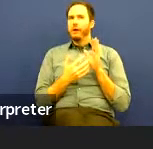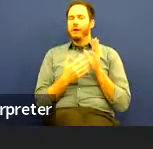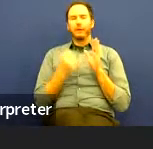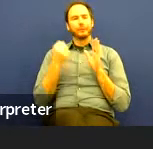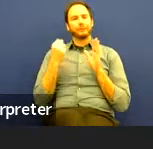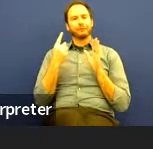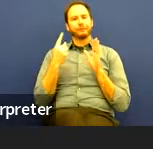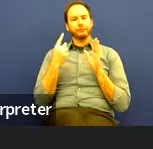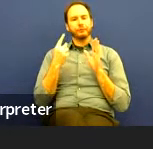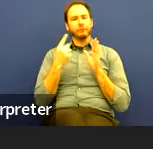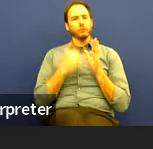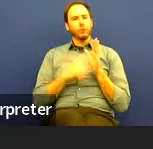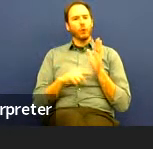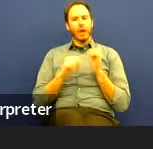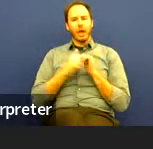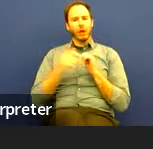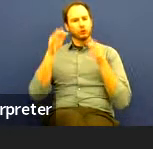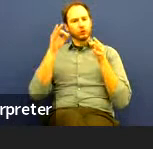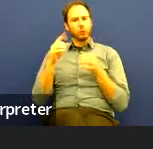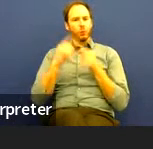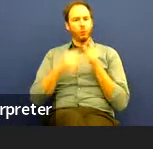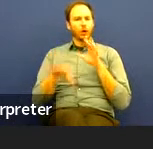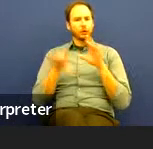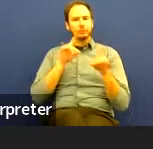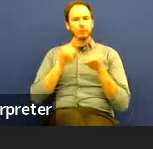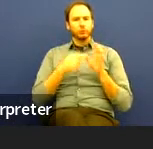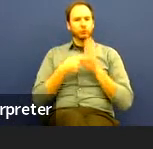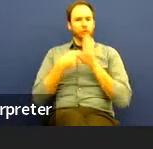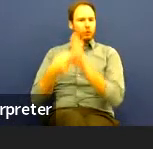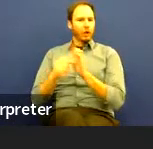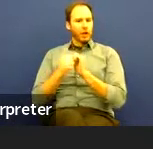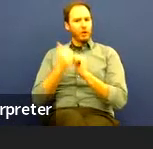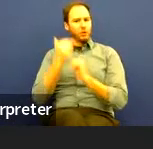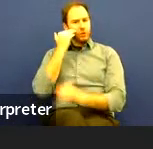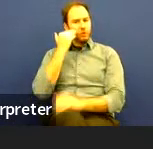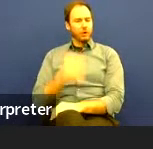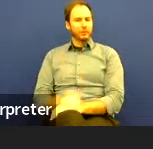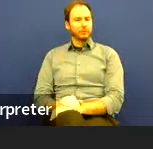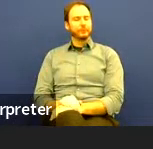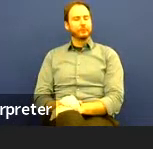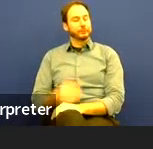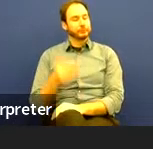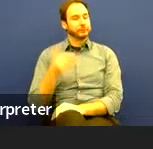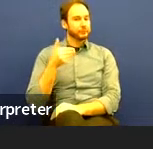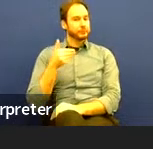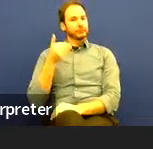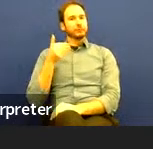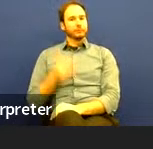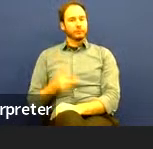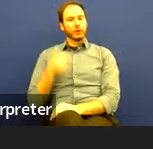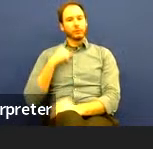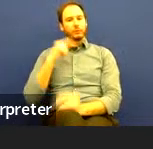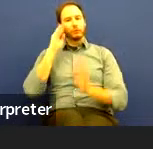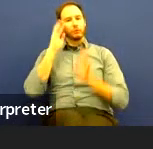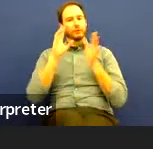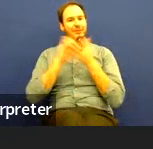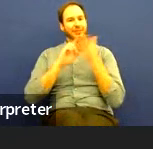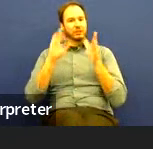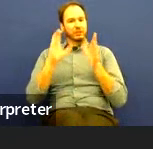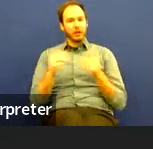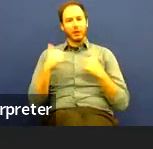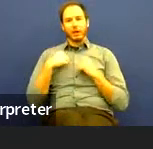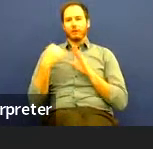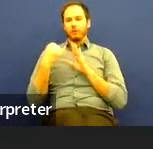is it determined what is displayed, that type of stuff? Well, so I'm the creative designer, and I have